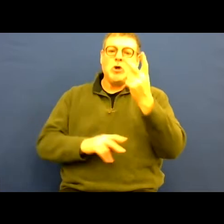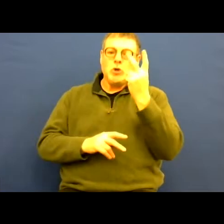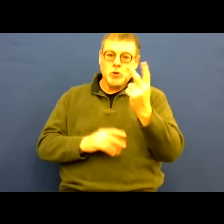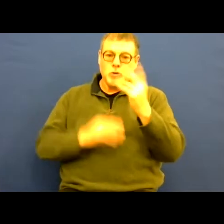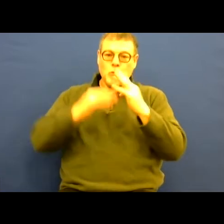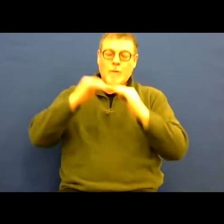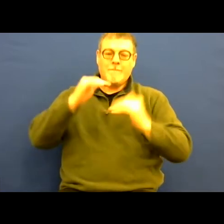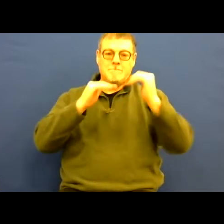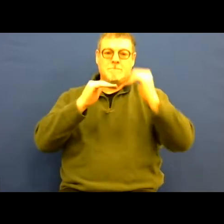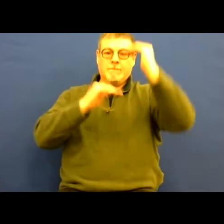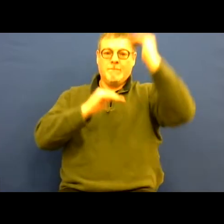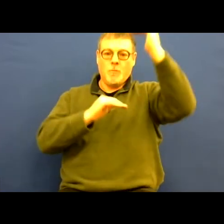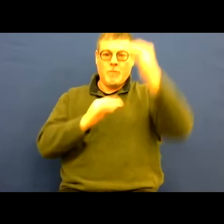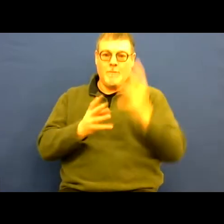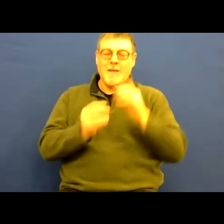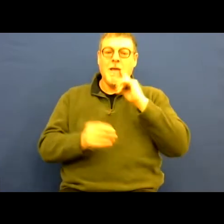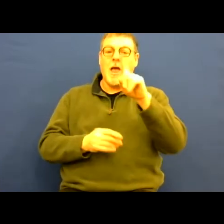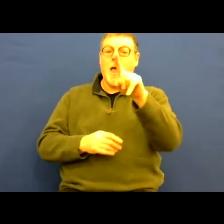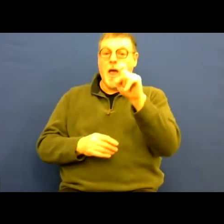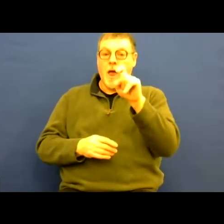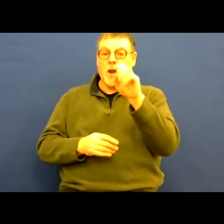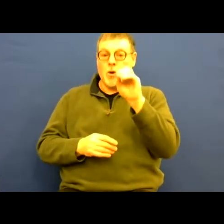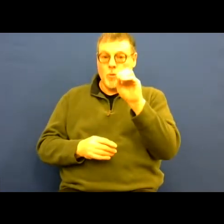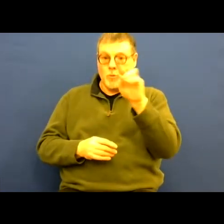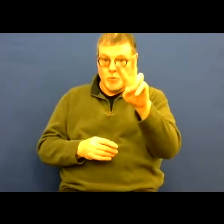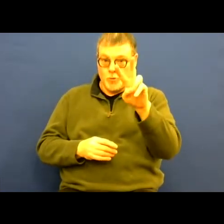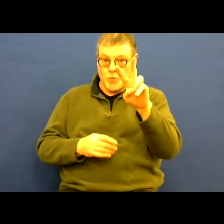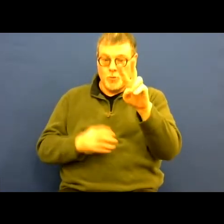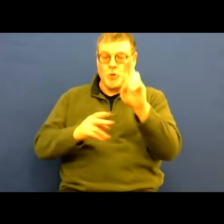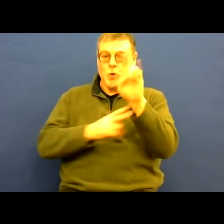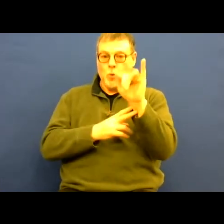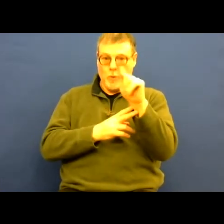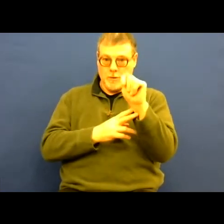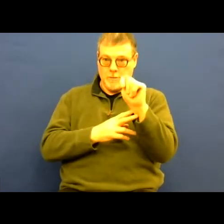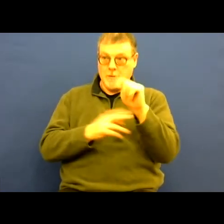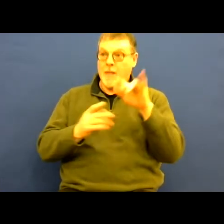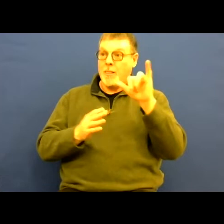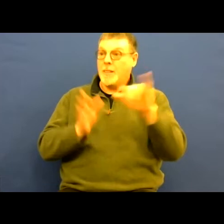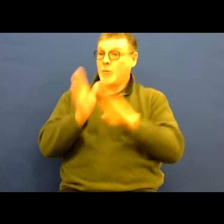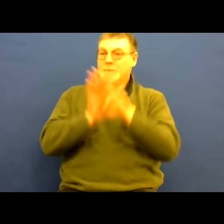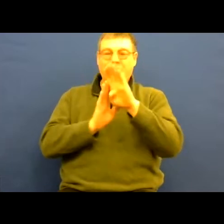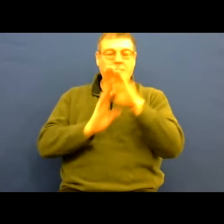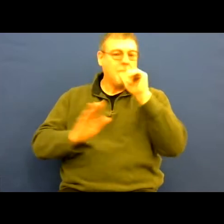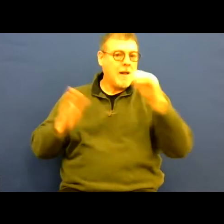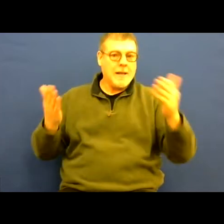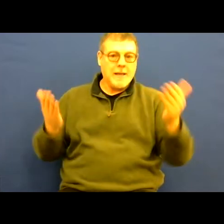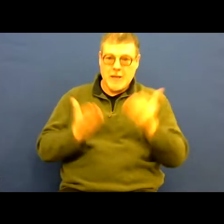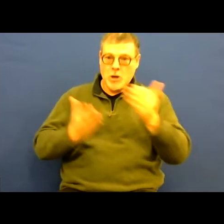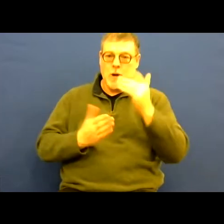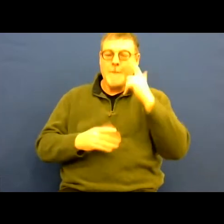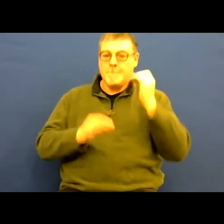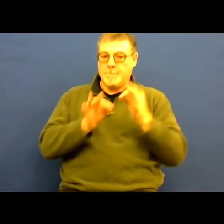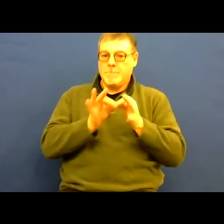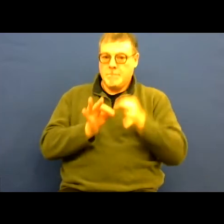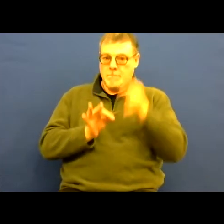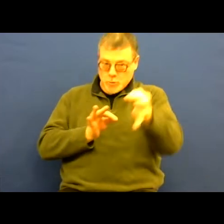apartment buildings for a total of 102 units. Those developers are not here because they have